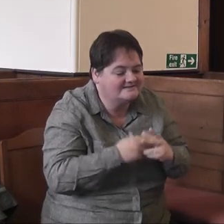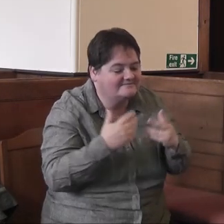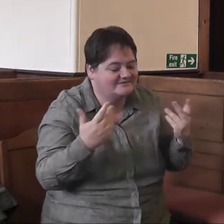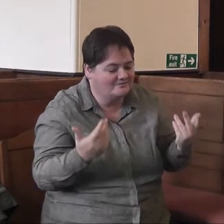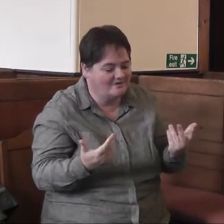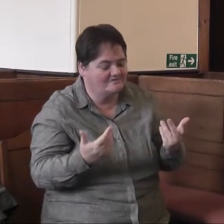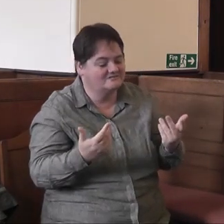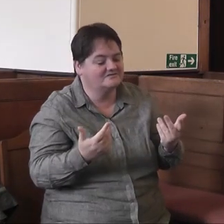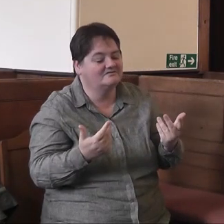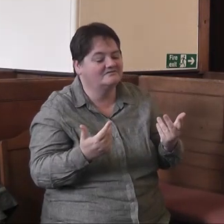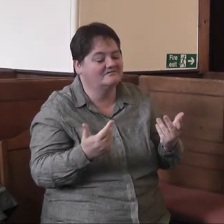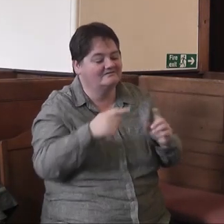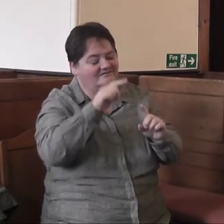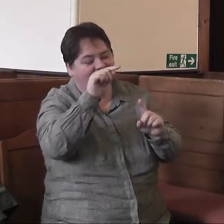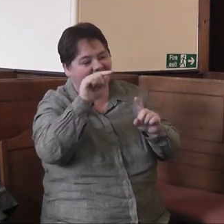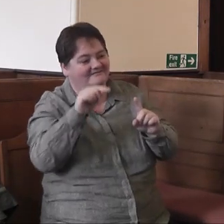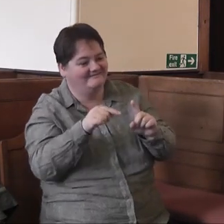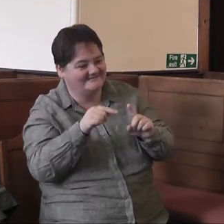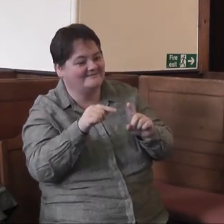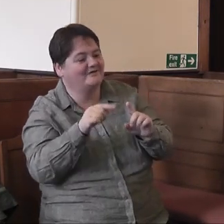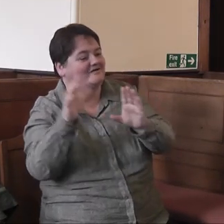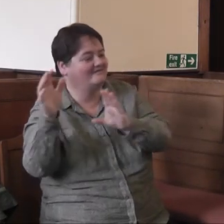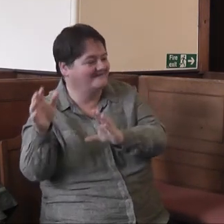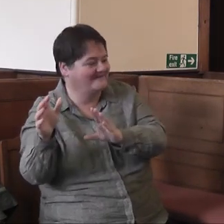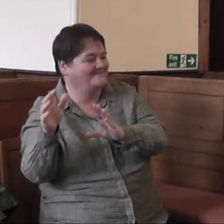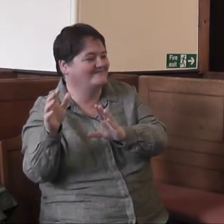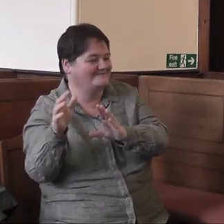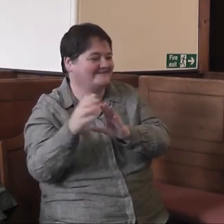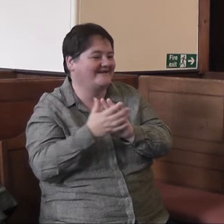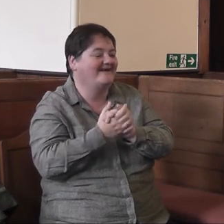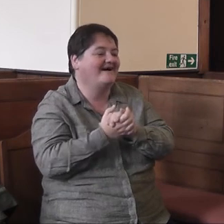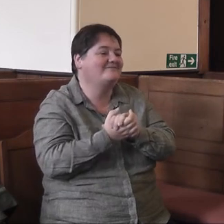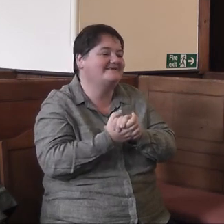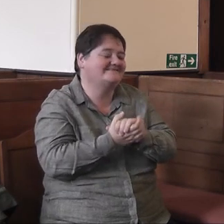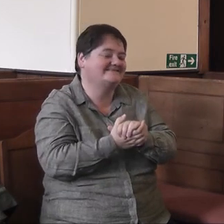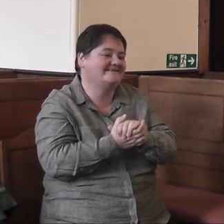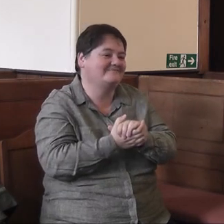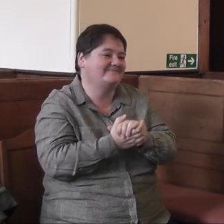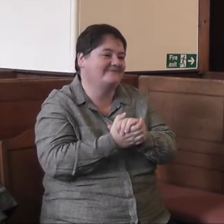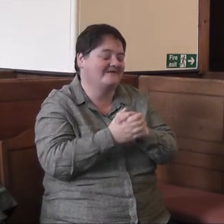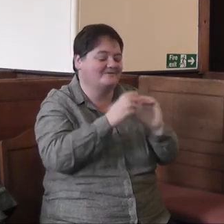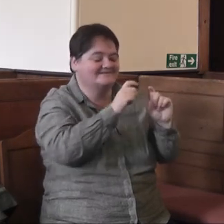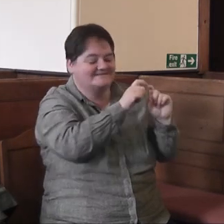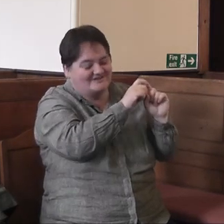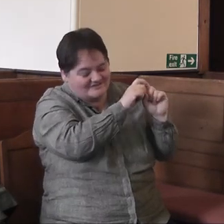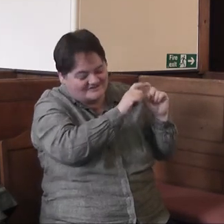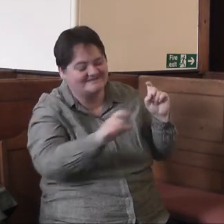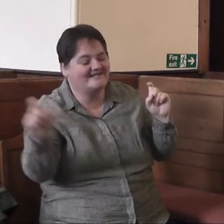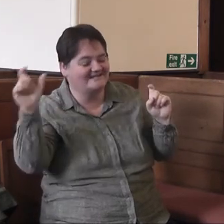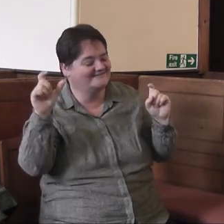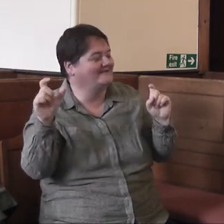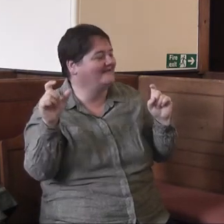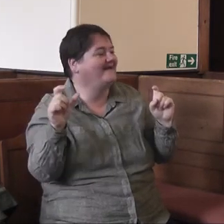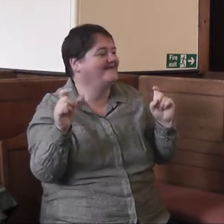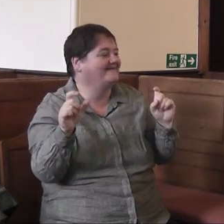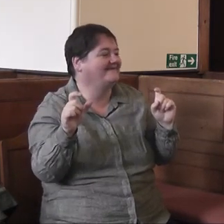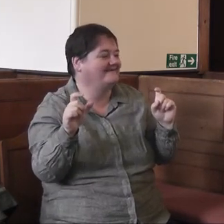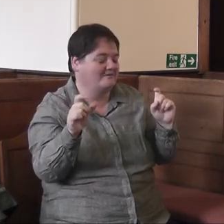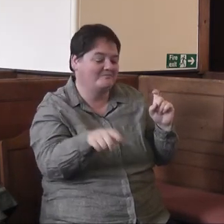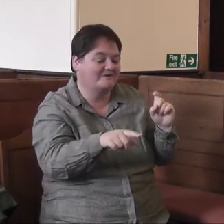Sleeps the world, semicolon, hid from the sight. I always, because you sing it as one line, but